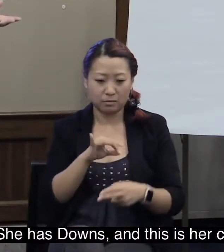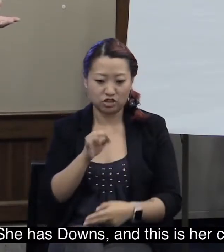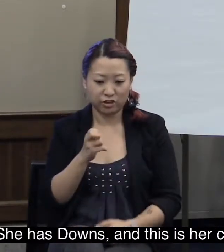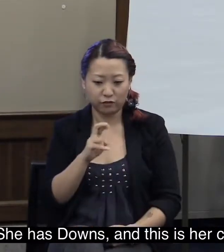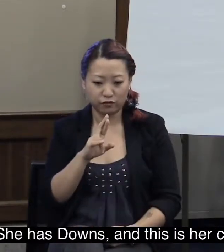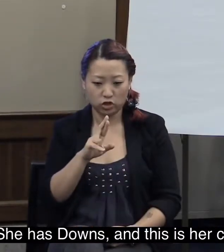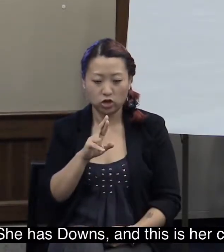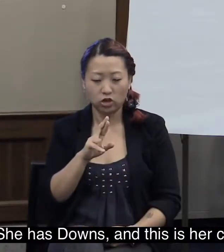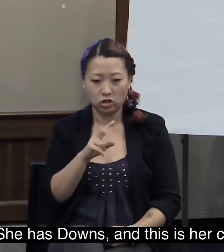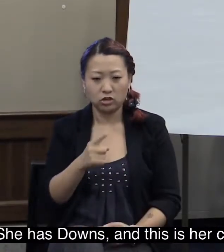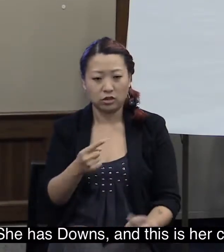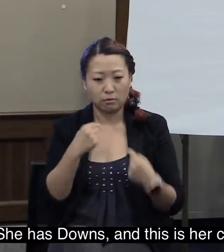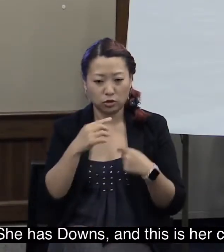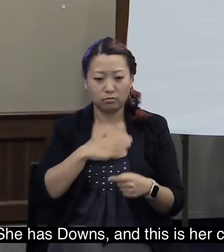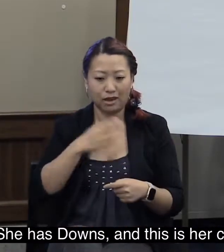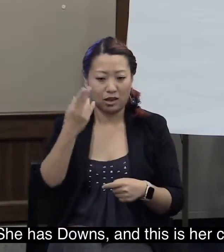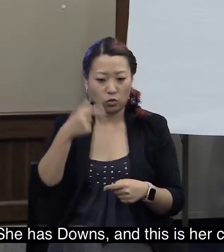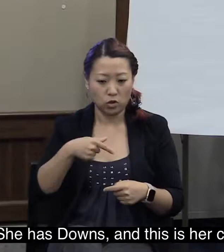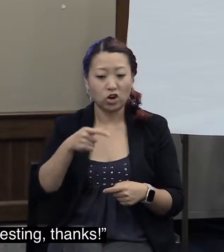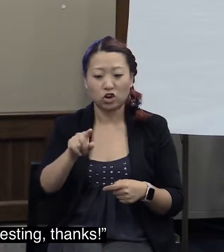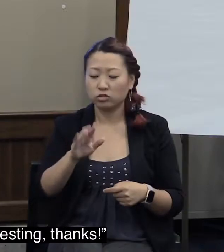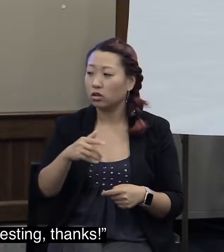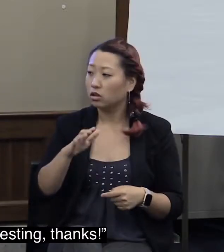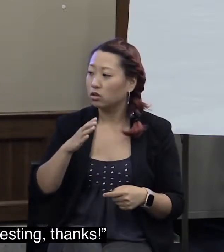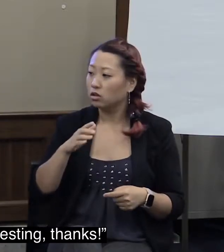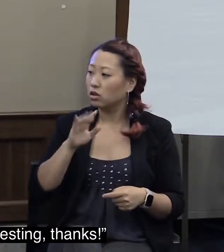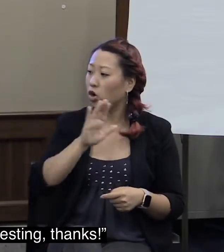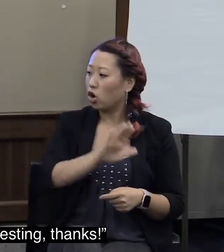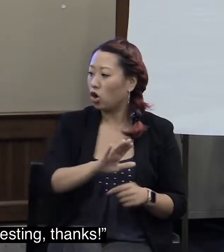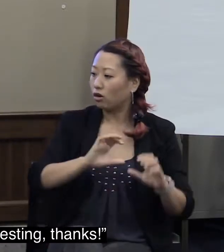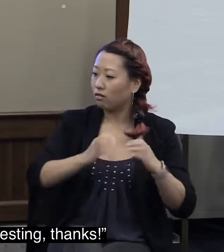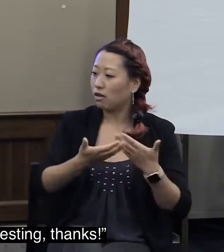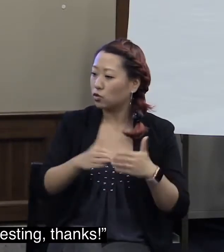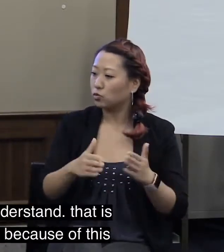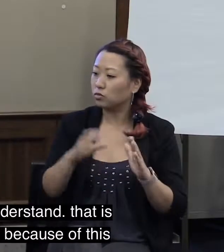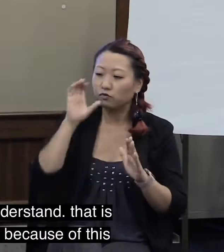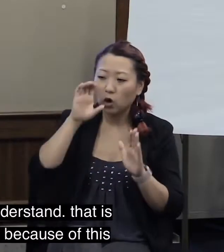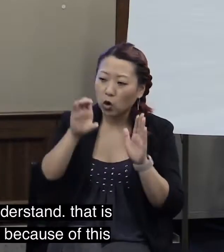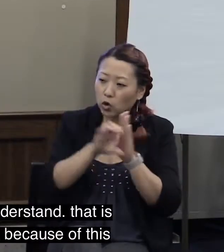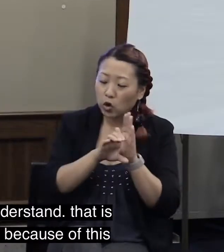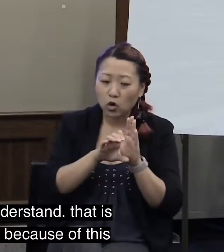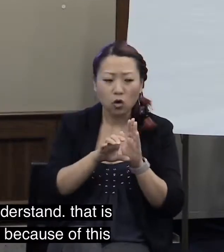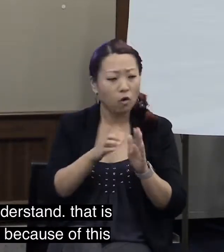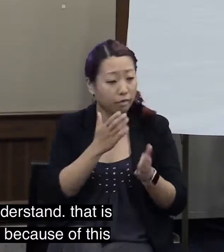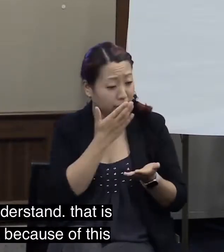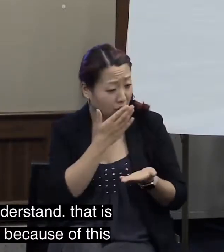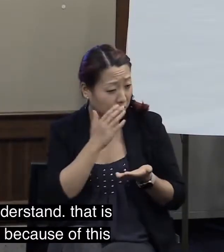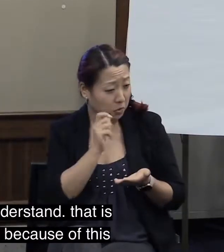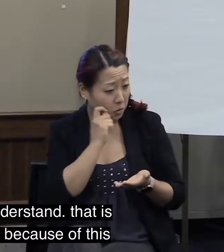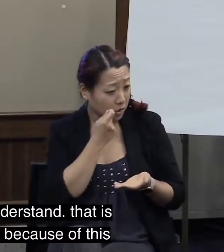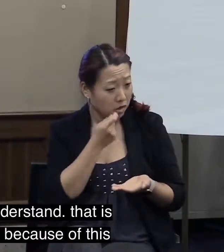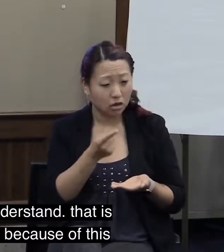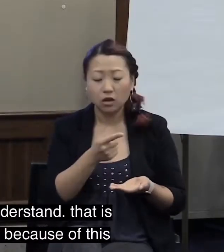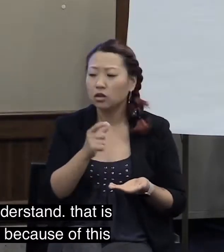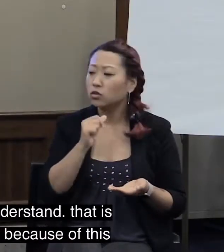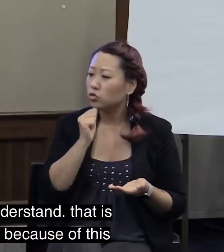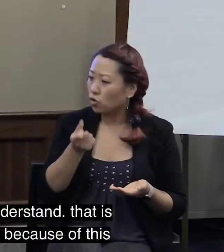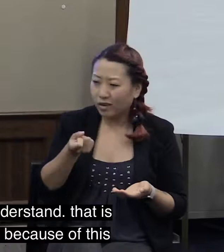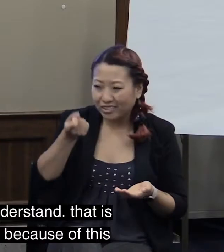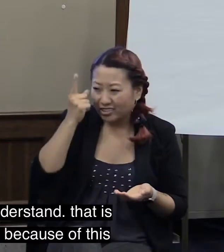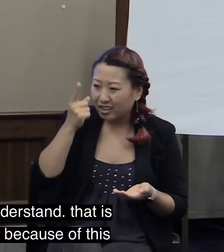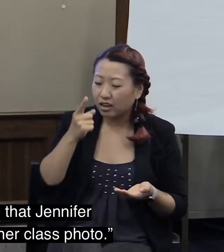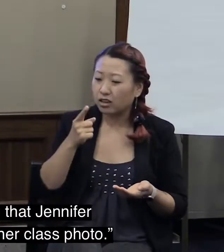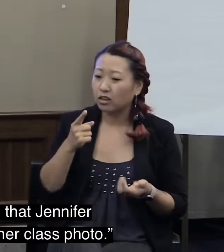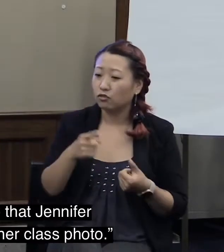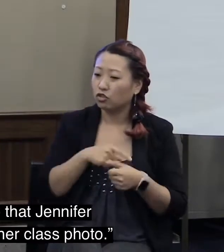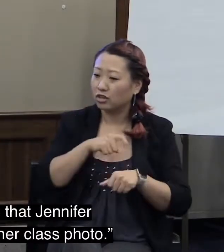has Downs, and this is her class photo. I said, well, isn't that interesting? Thanks. And she said, no, you don't understand. This is the first time that Jennifer, because